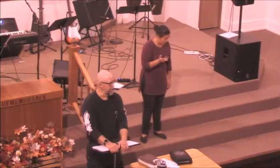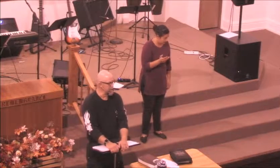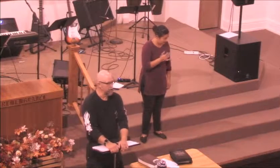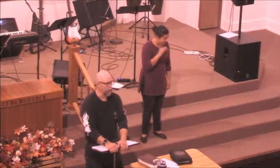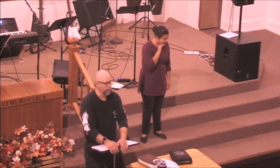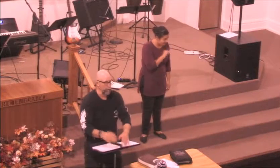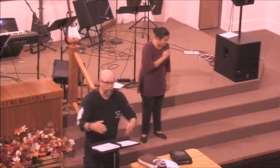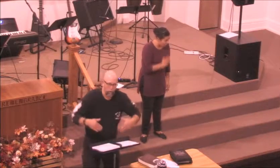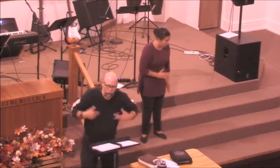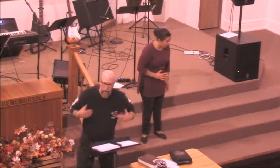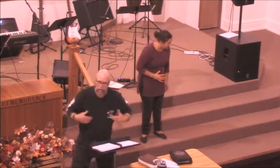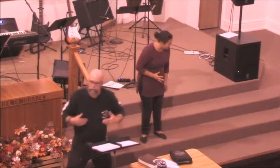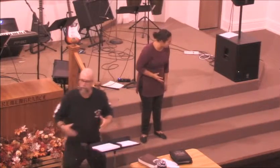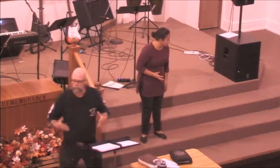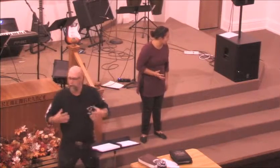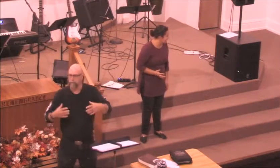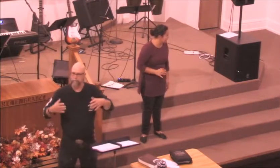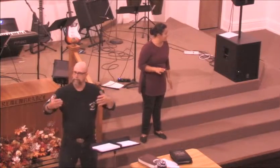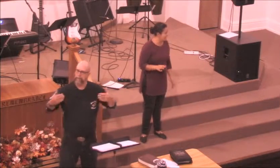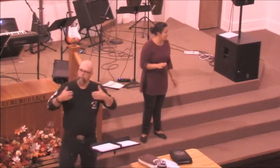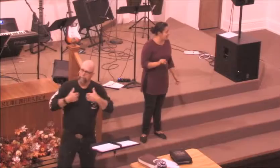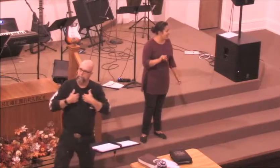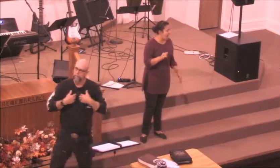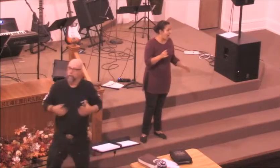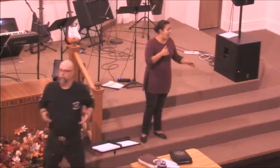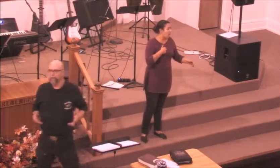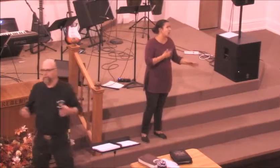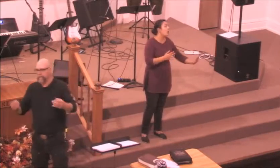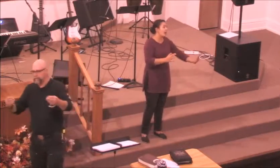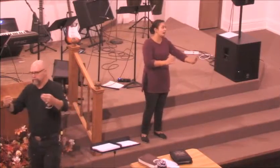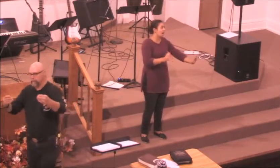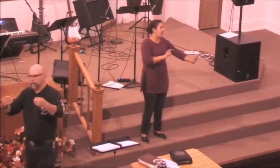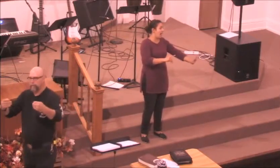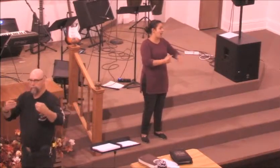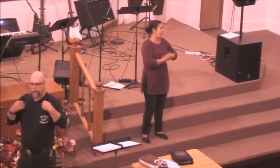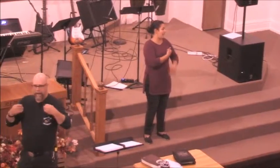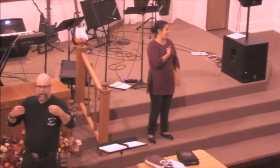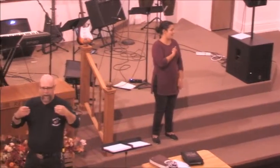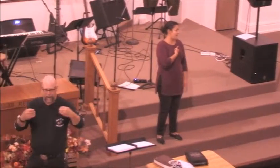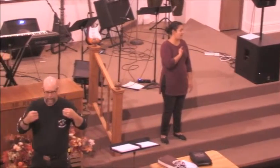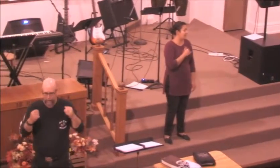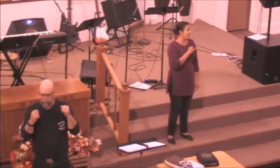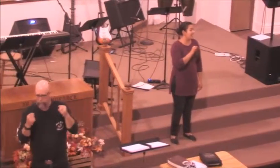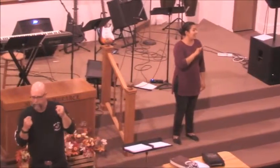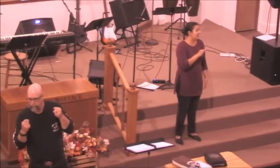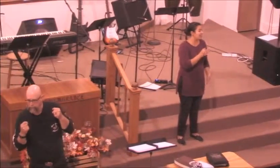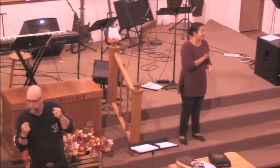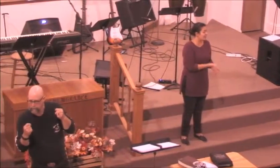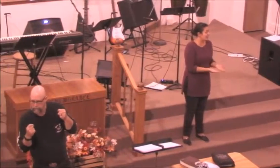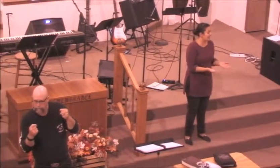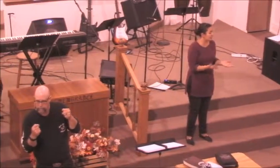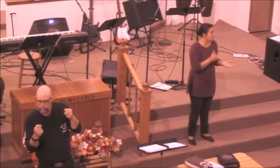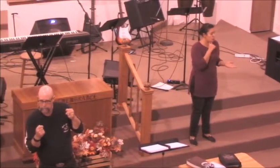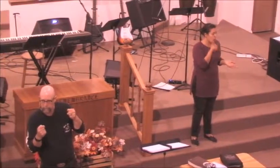When things don't go our, I'll just lay it all on me. When things don't go my way,